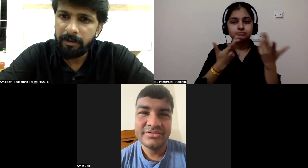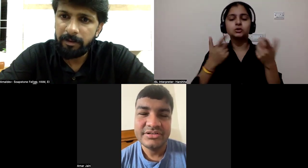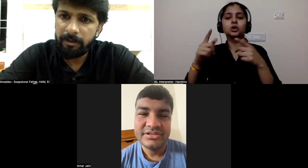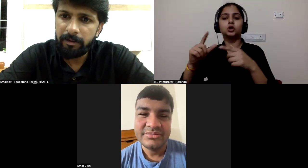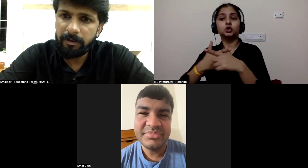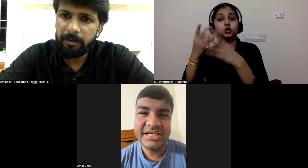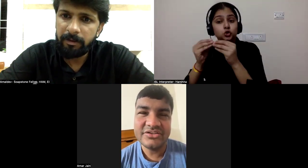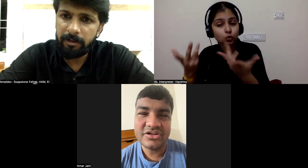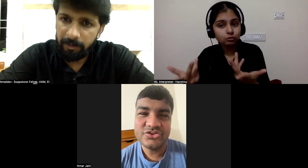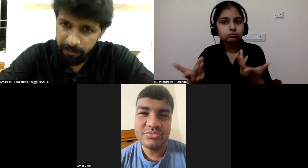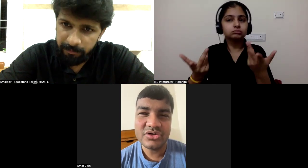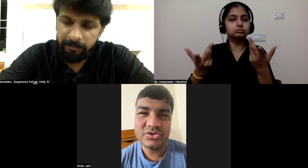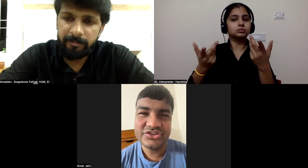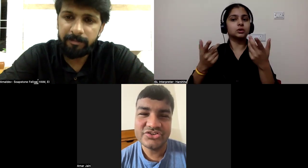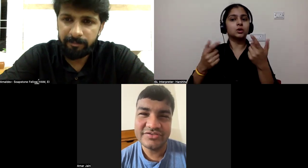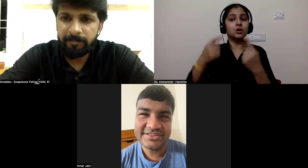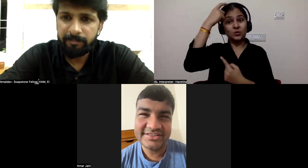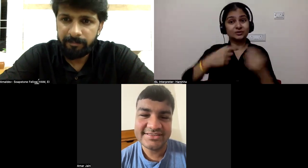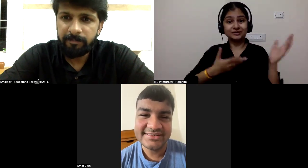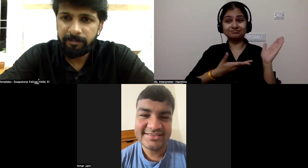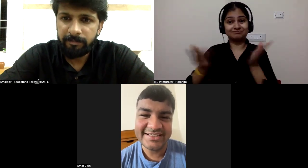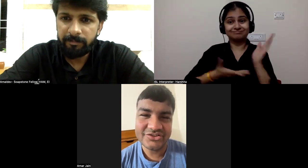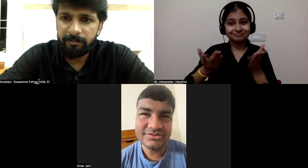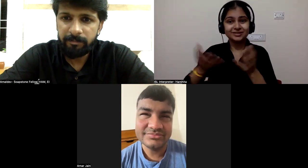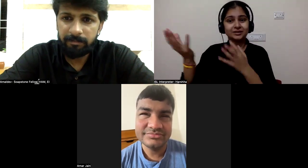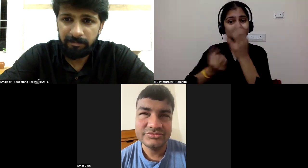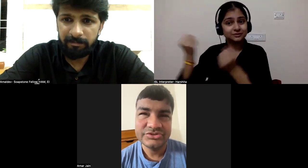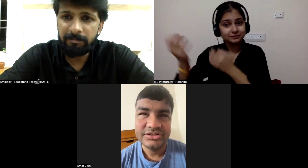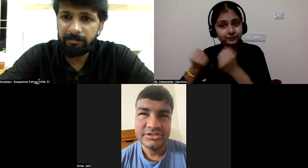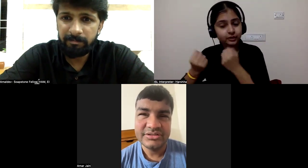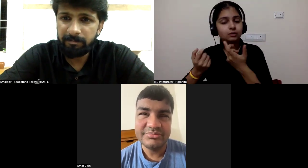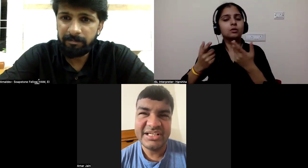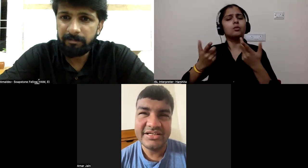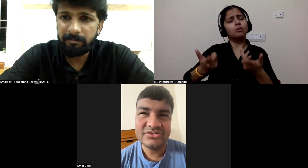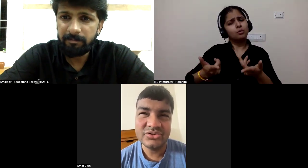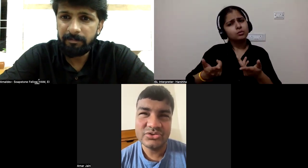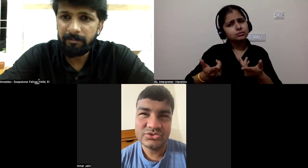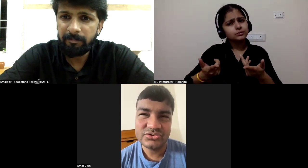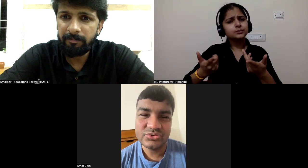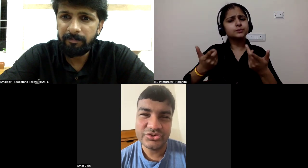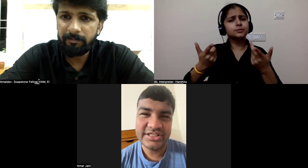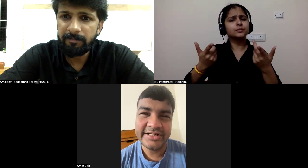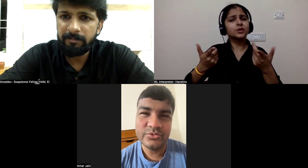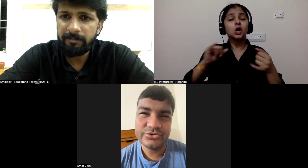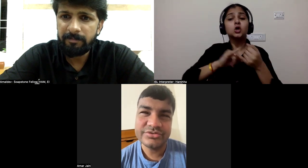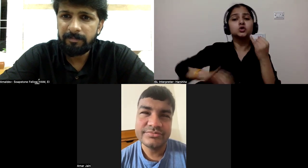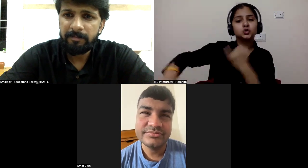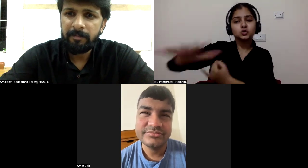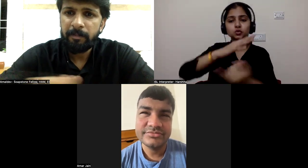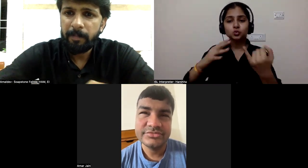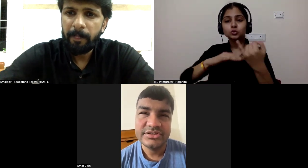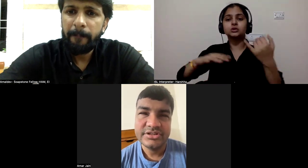employment, be it the consumer goods and services sector, be it the social